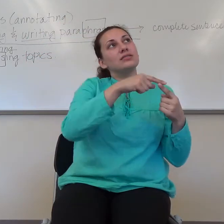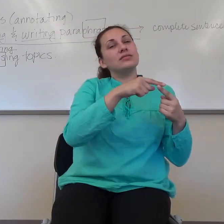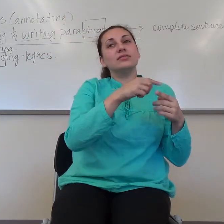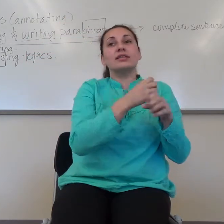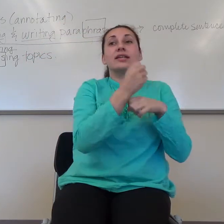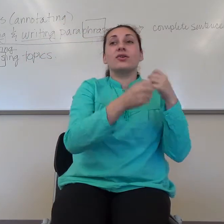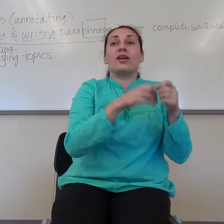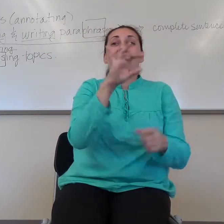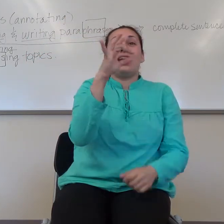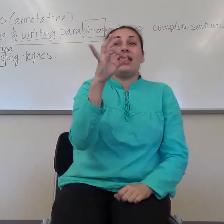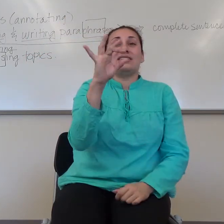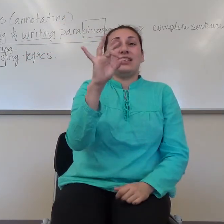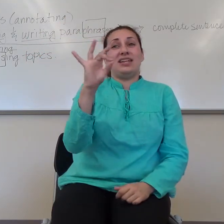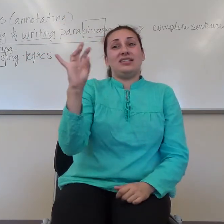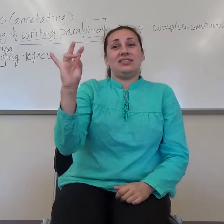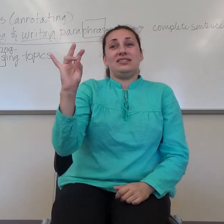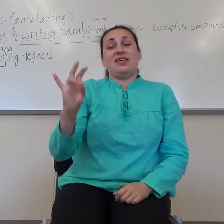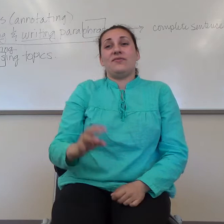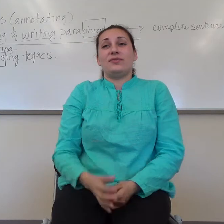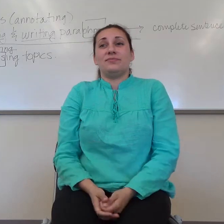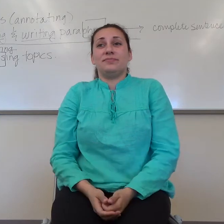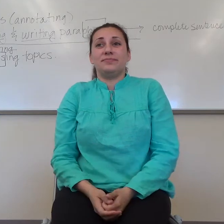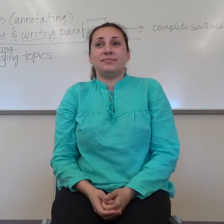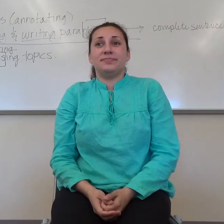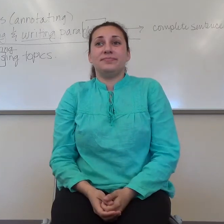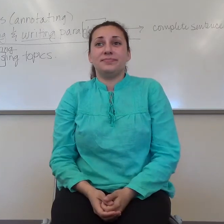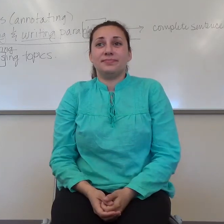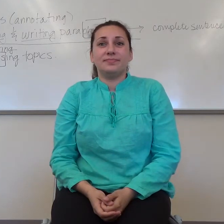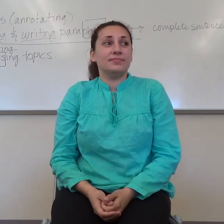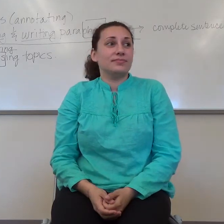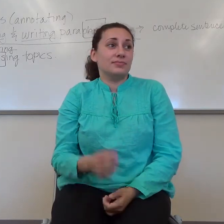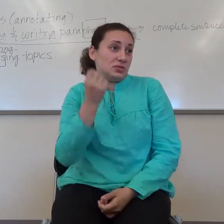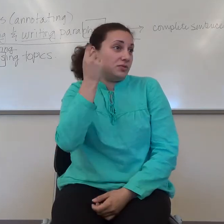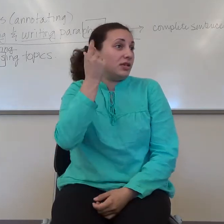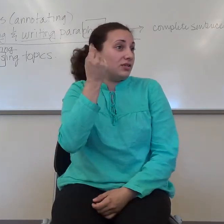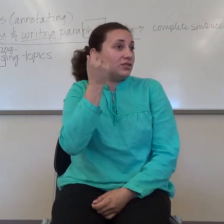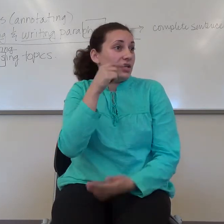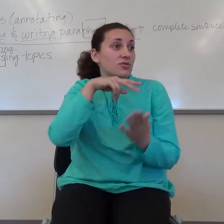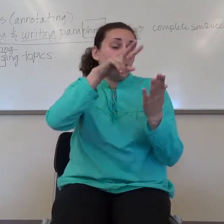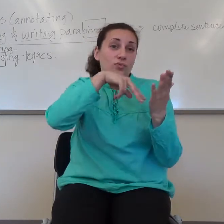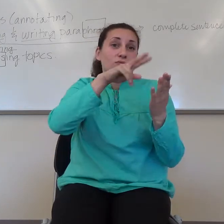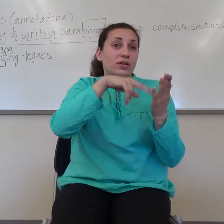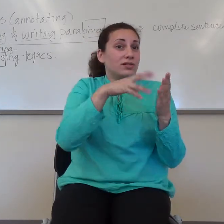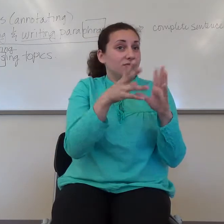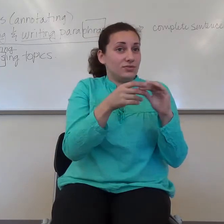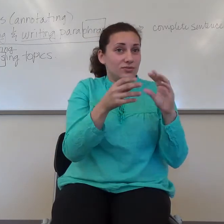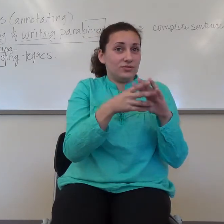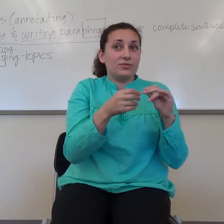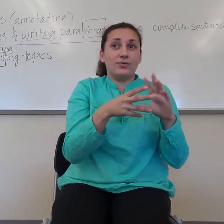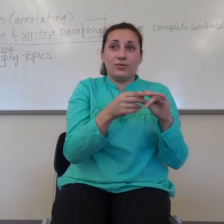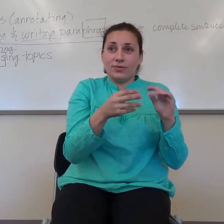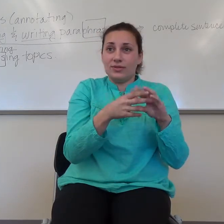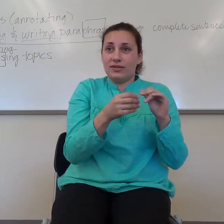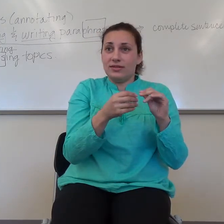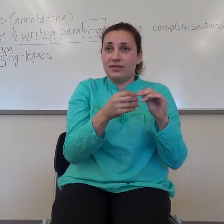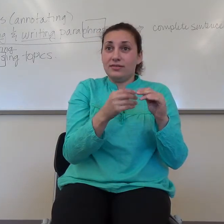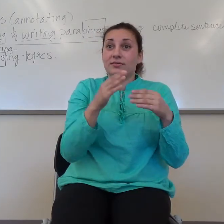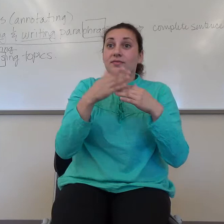Okay? Does that make sense? So we're doing our same stuff. Then, here's what you have to